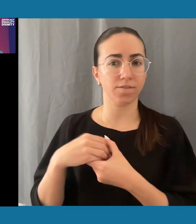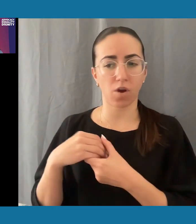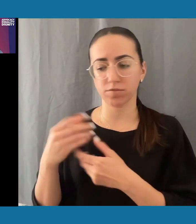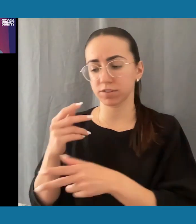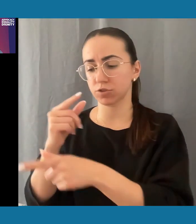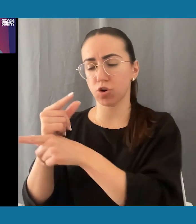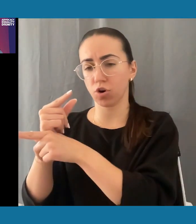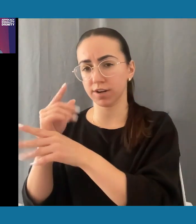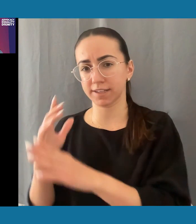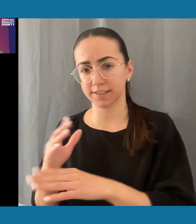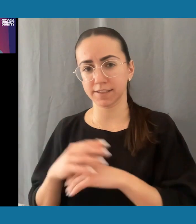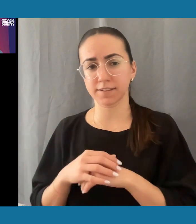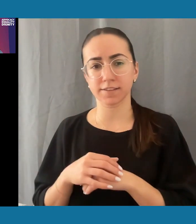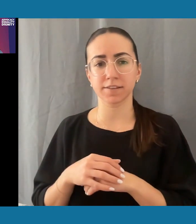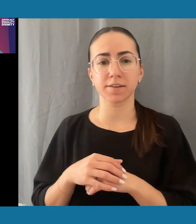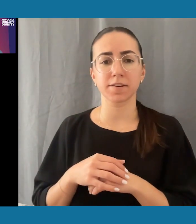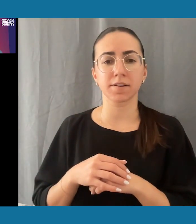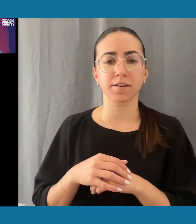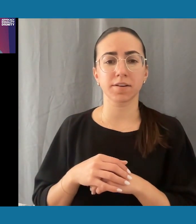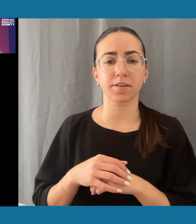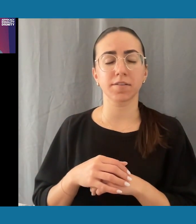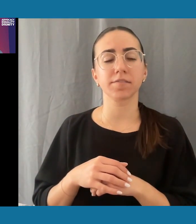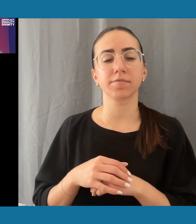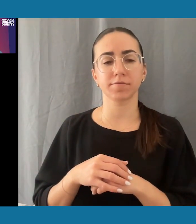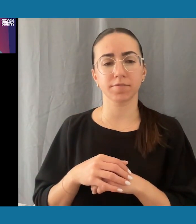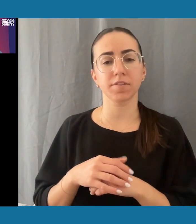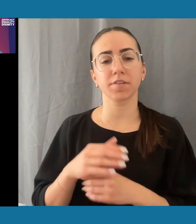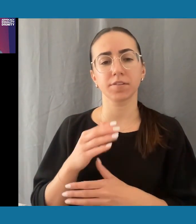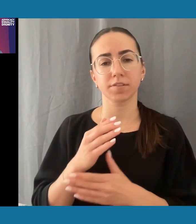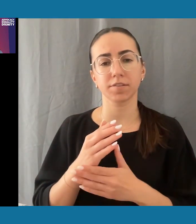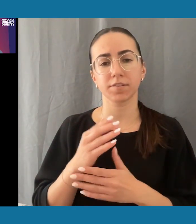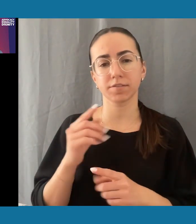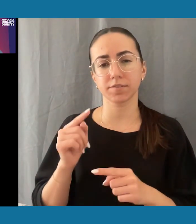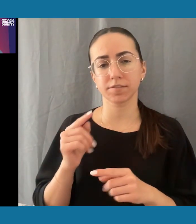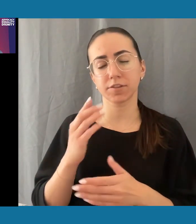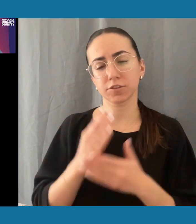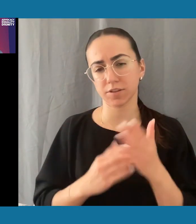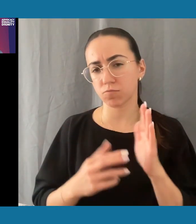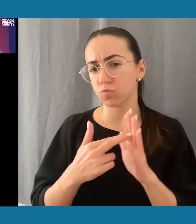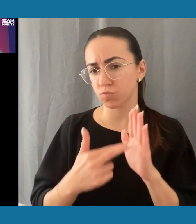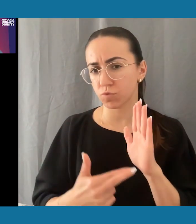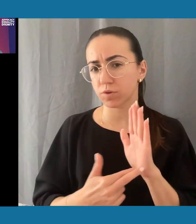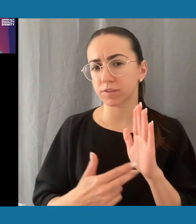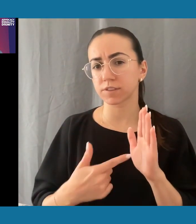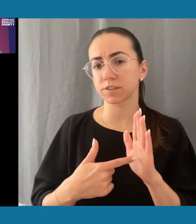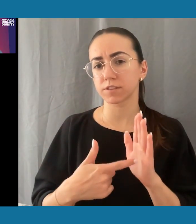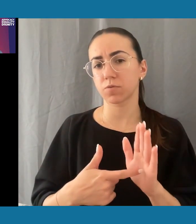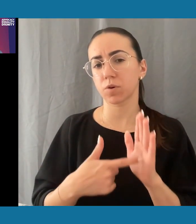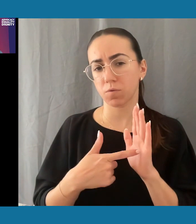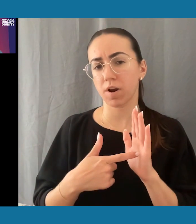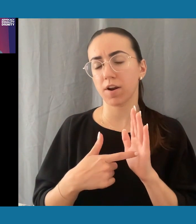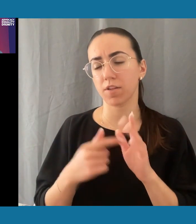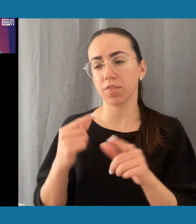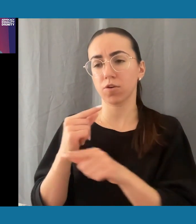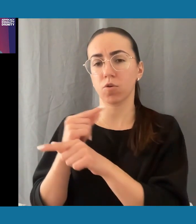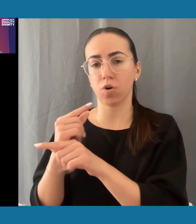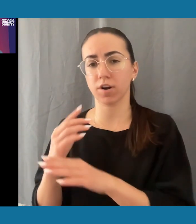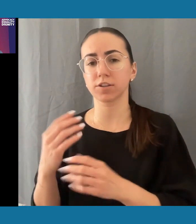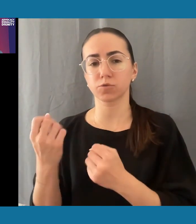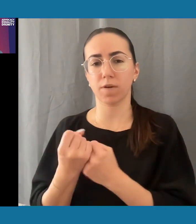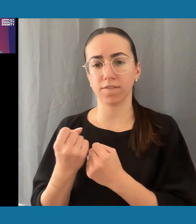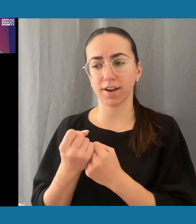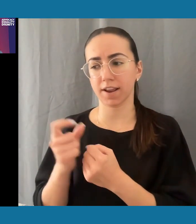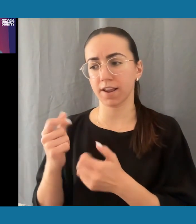there are various statutes and rules that require their guardian to advocate and help them try to regain their